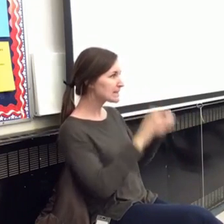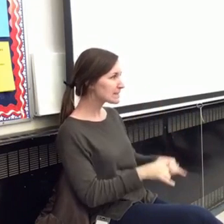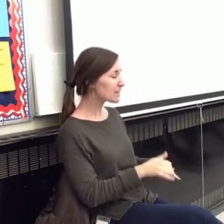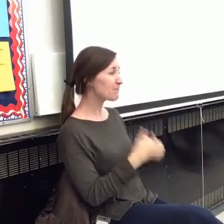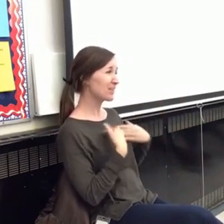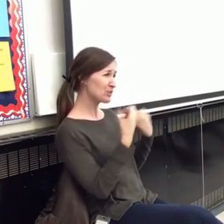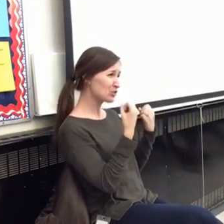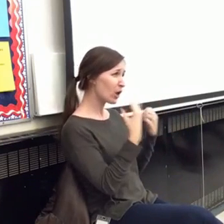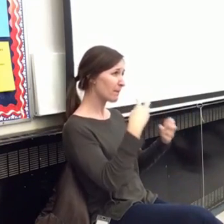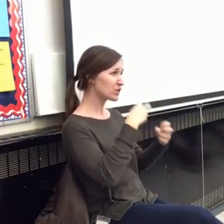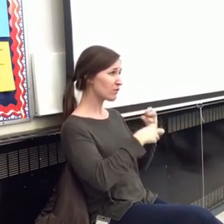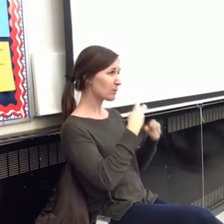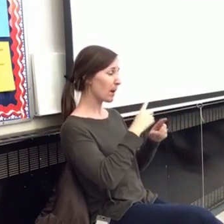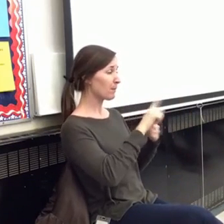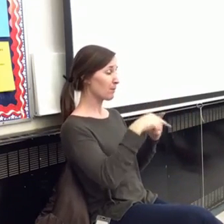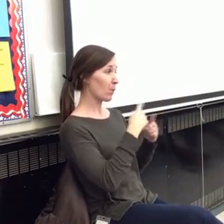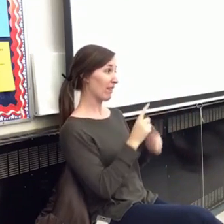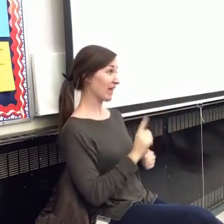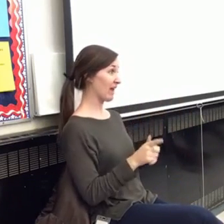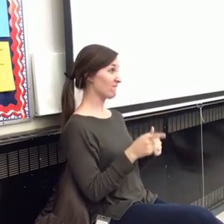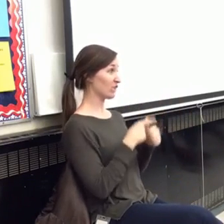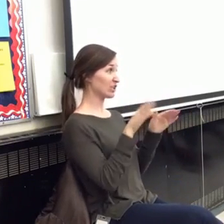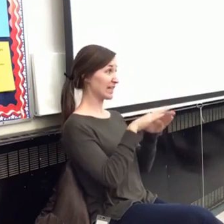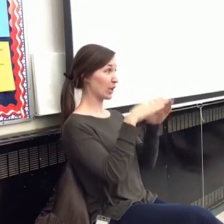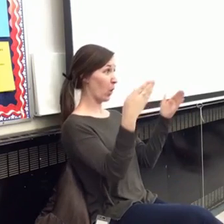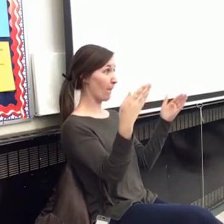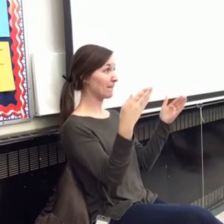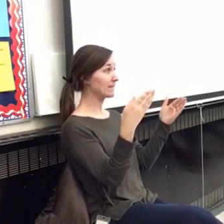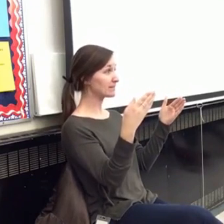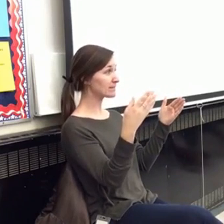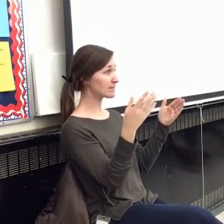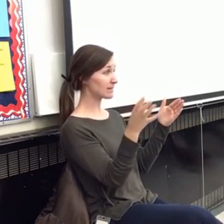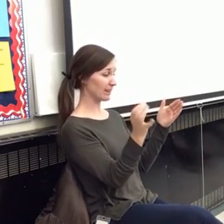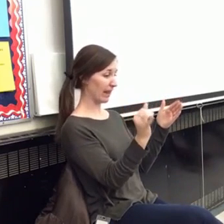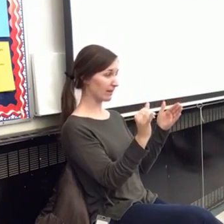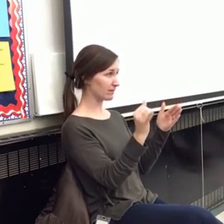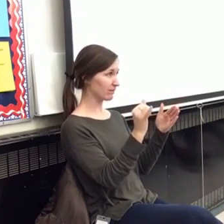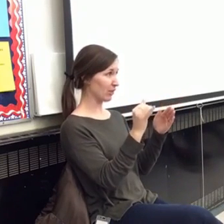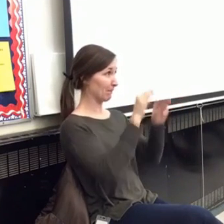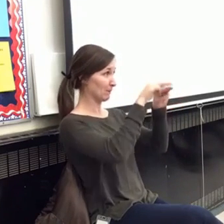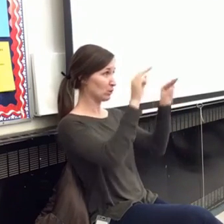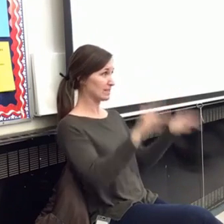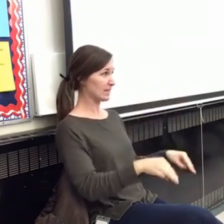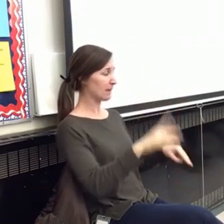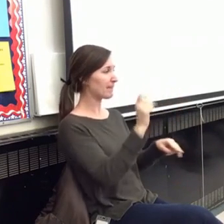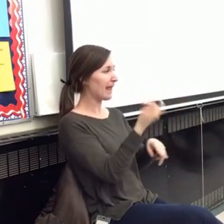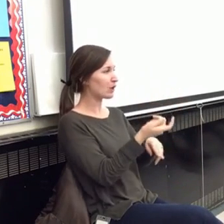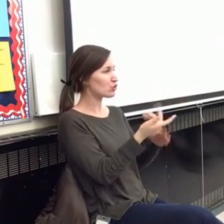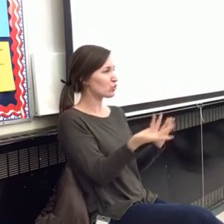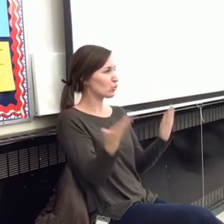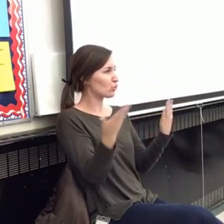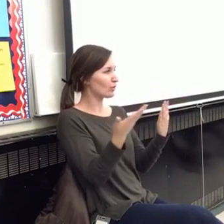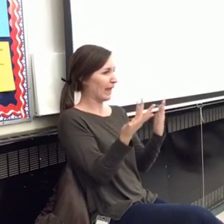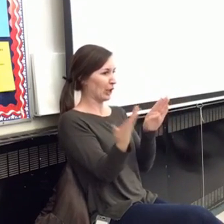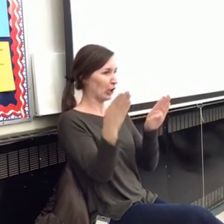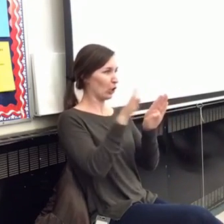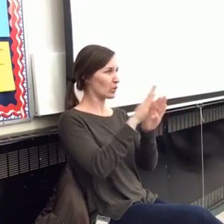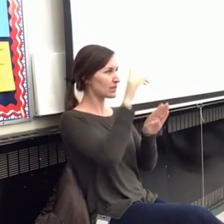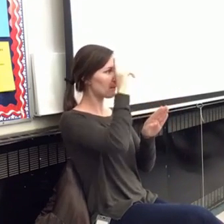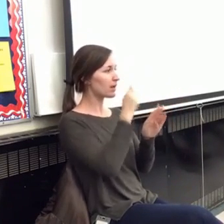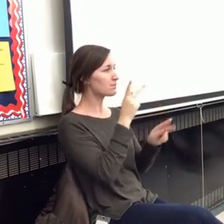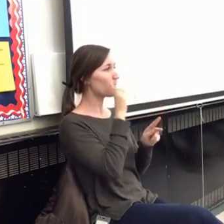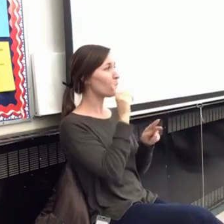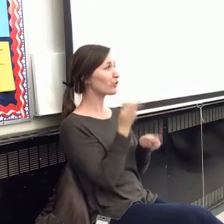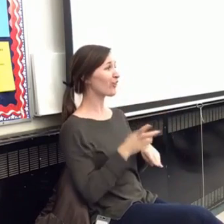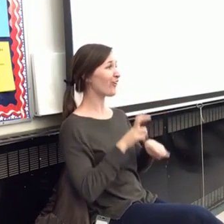much of a problem when they first opened the museum that people kept sitting on it, and they had to block it off with bulletproof glass. So if you were wanting to sit on Buck's